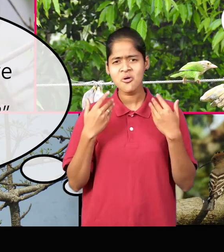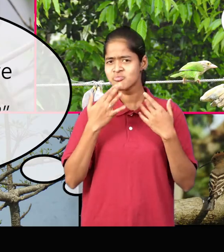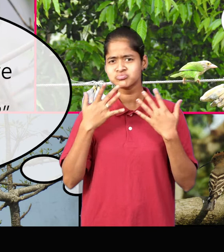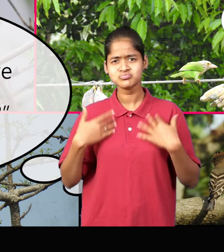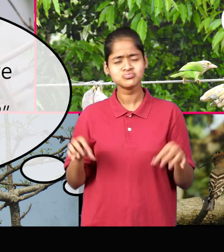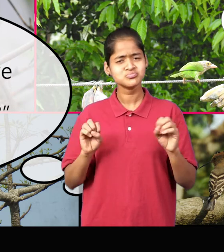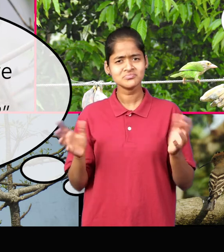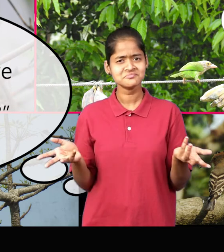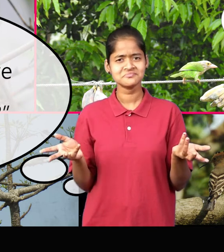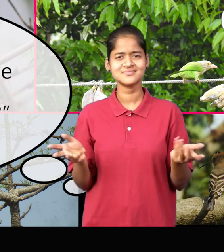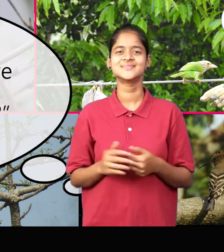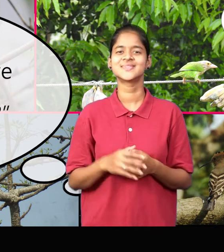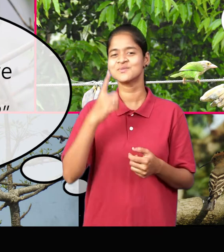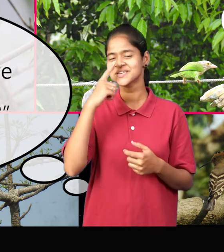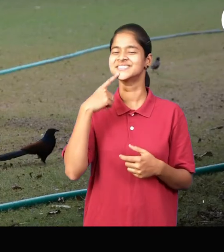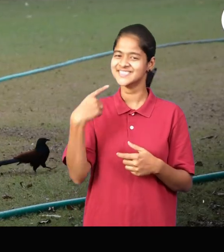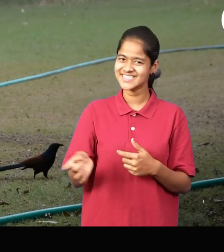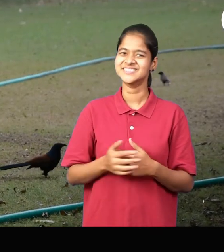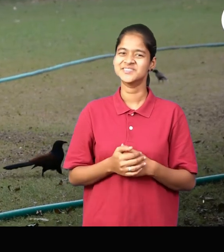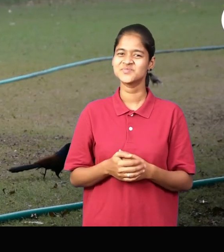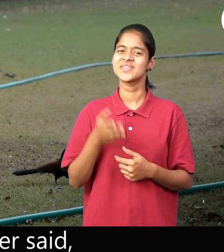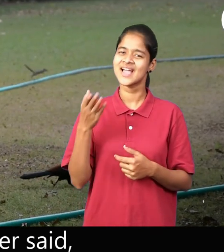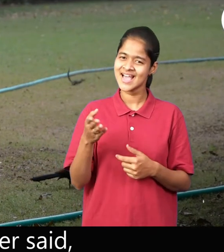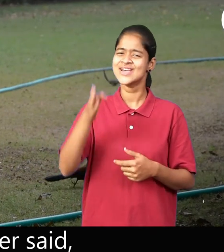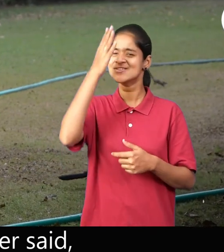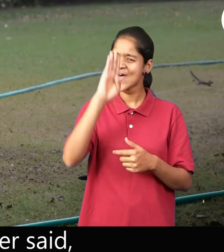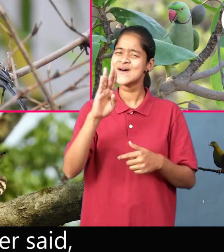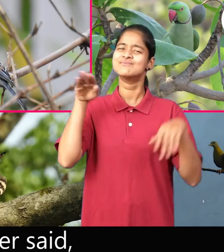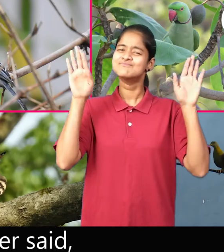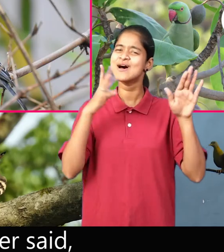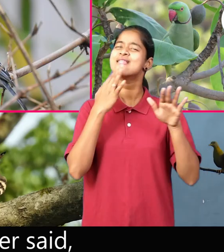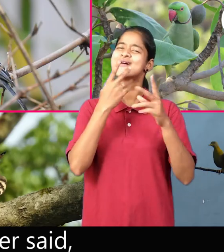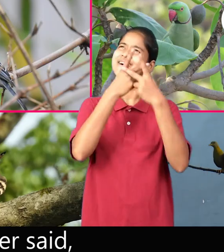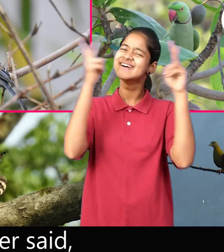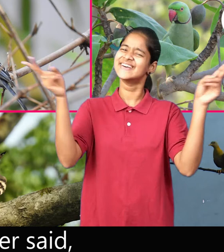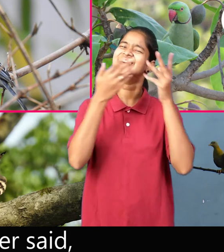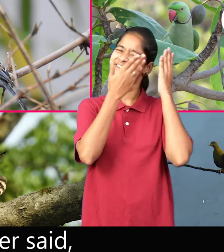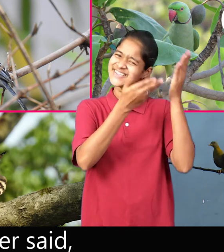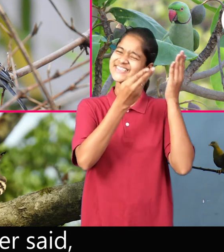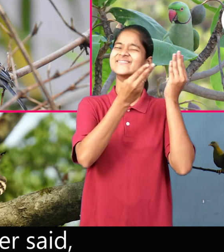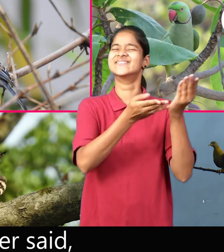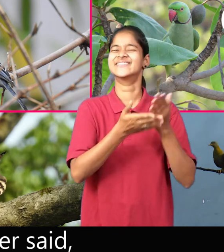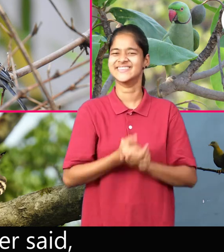we have beautiful colors like them mother said god has given them those colors dear